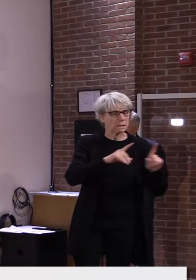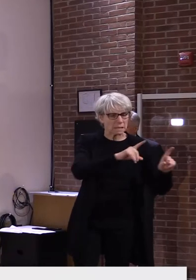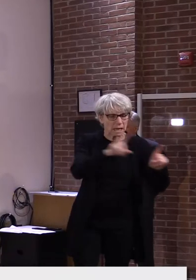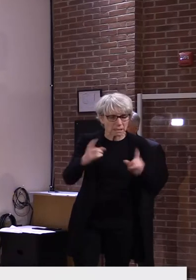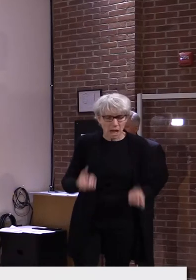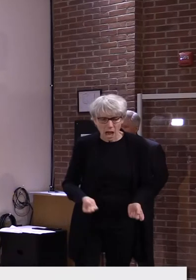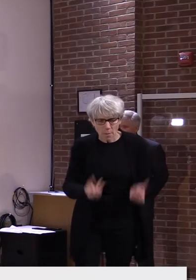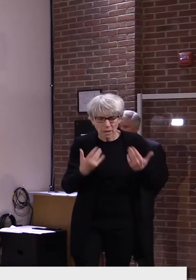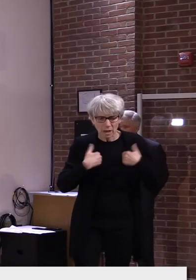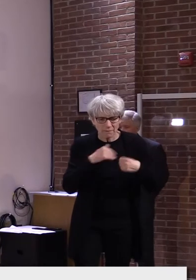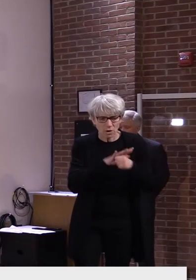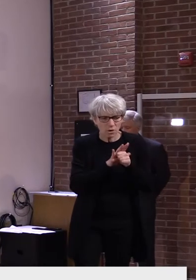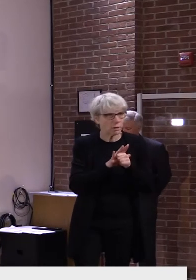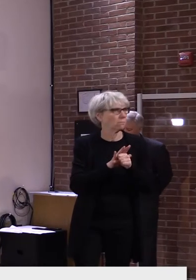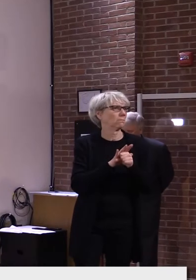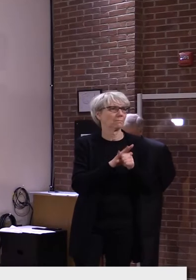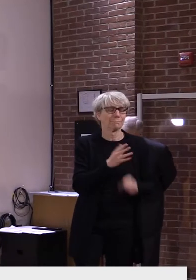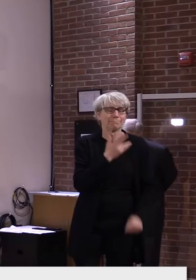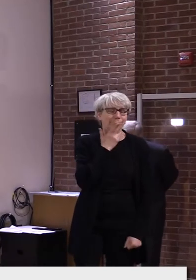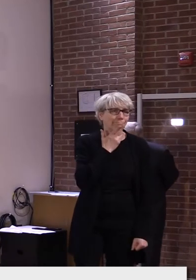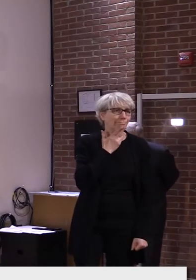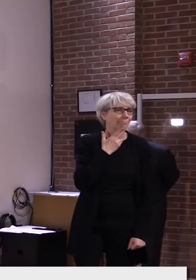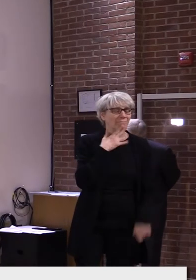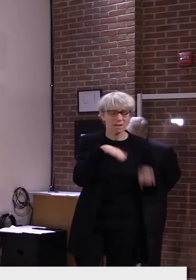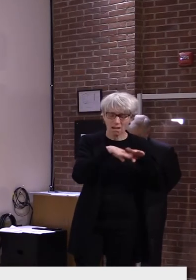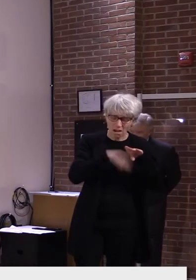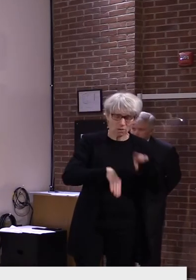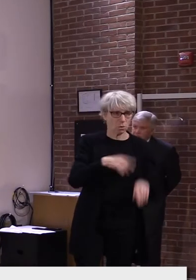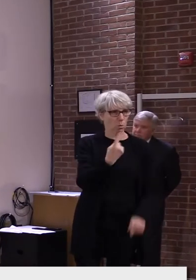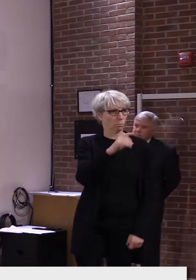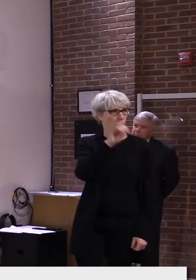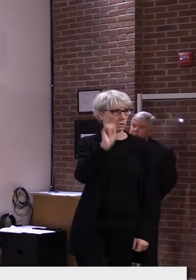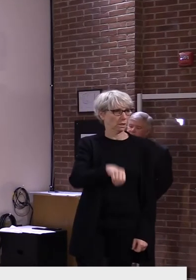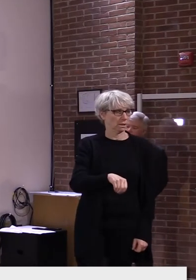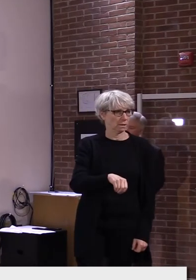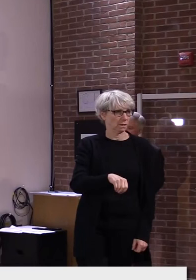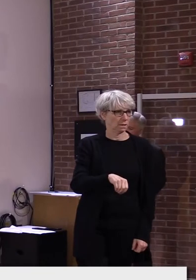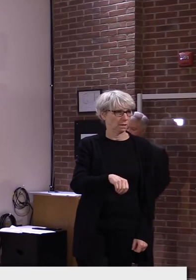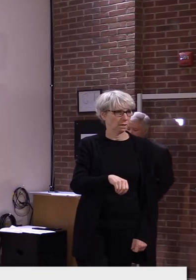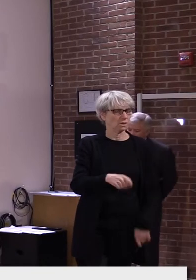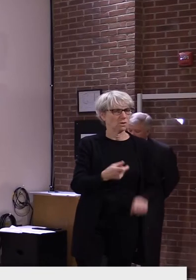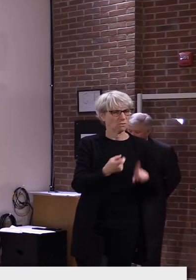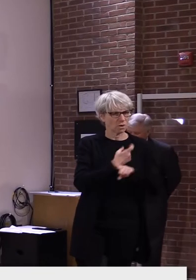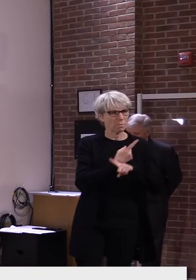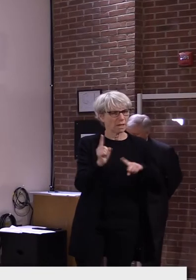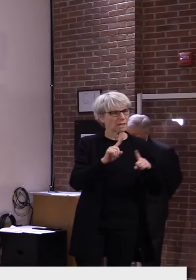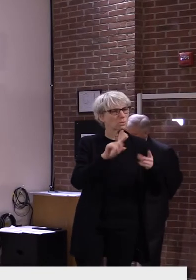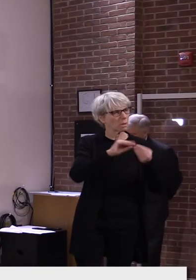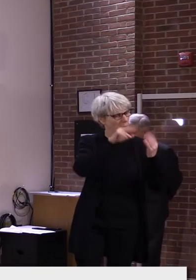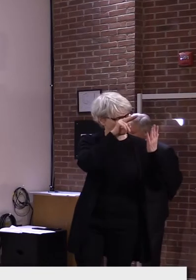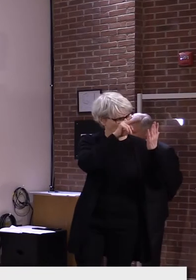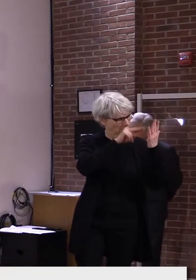to find it challenging to believe, based on the last week's case data, that Orleans County is remaining